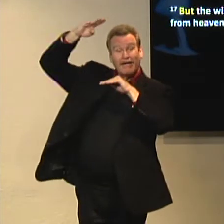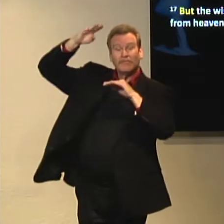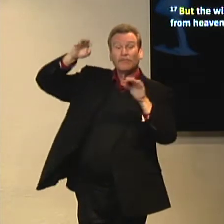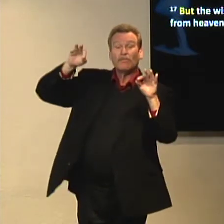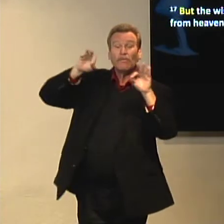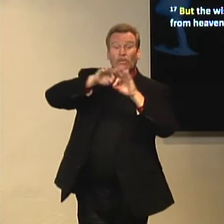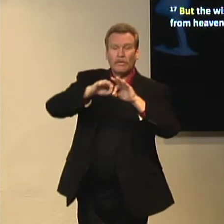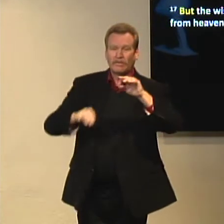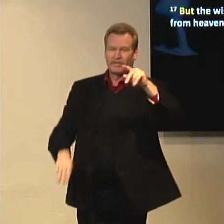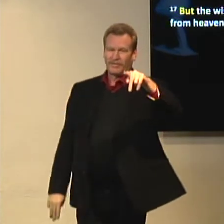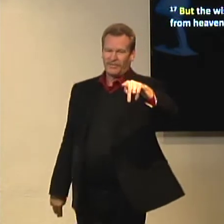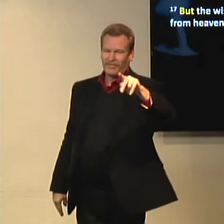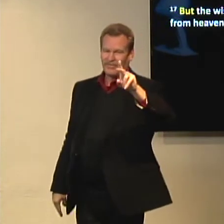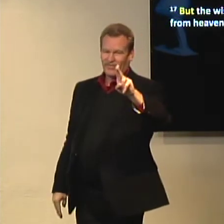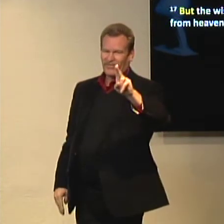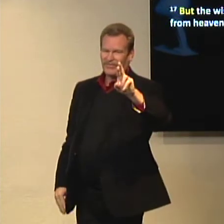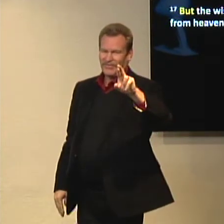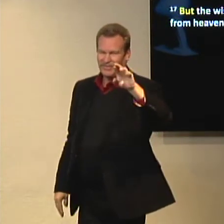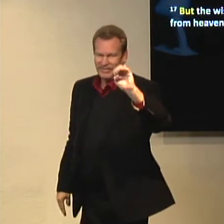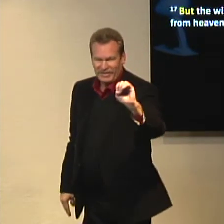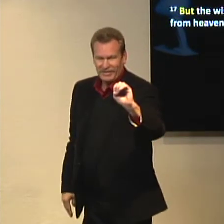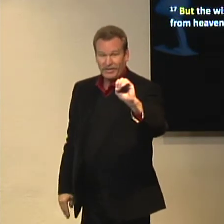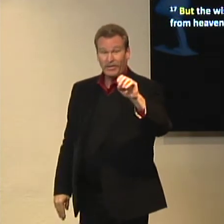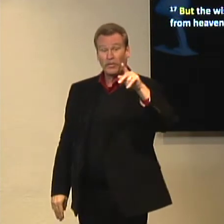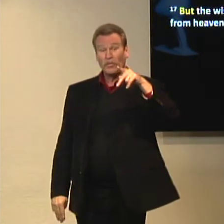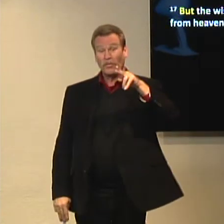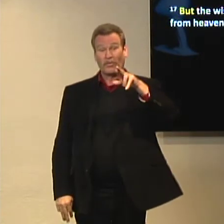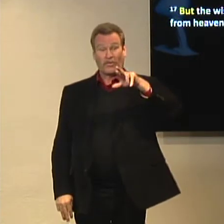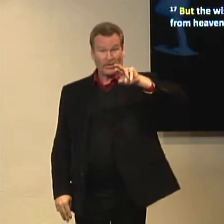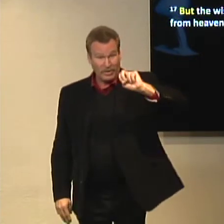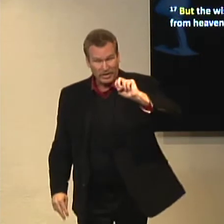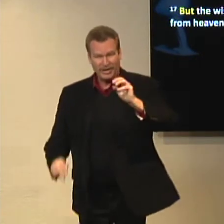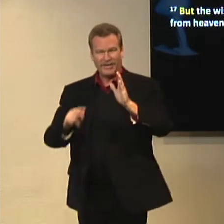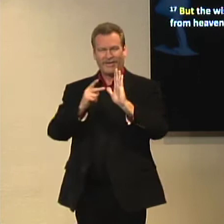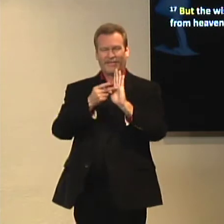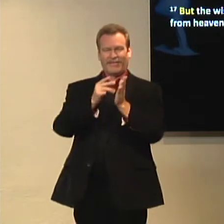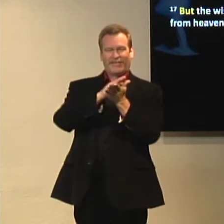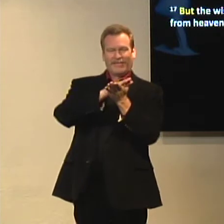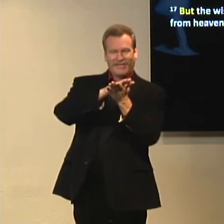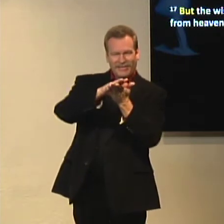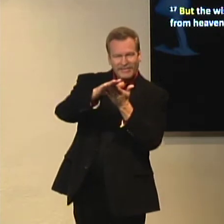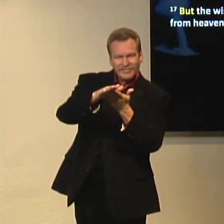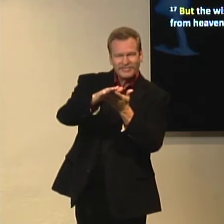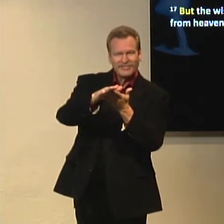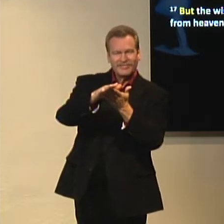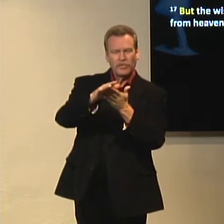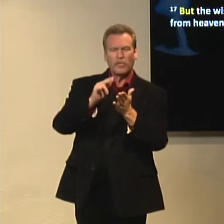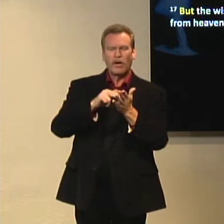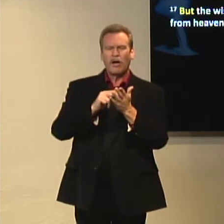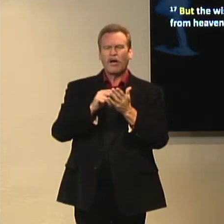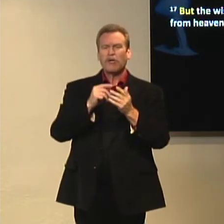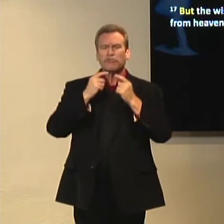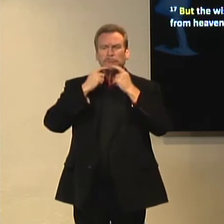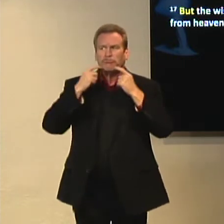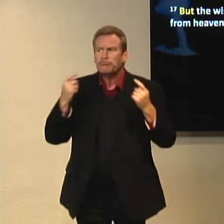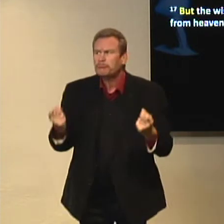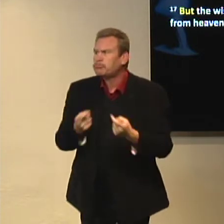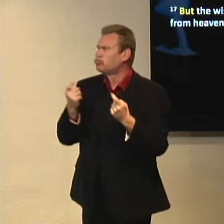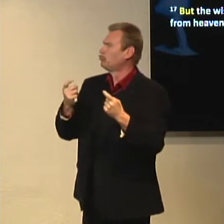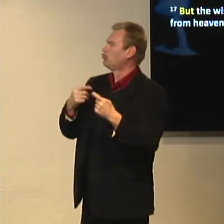Wisdom from above. It's important to remember that it will be pure. And these are the different signs for